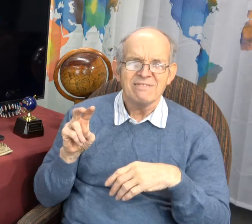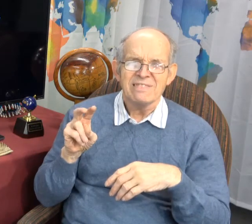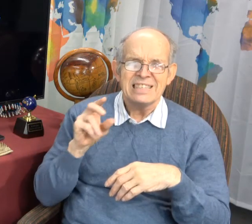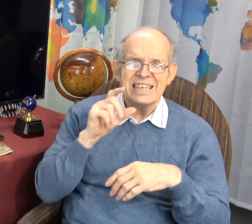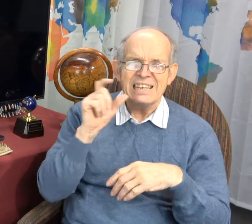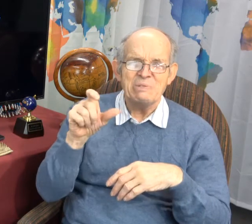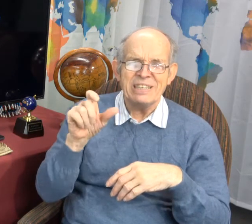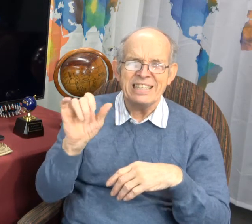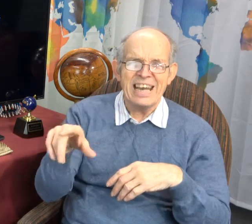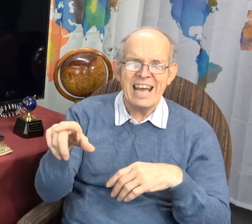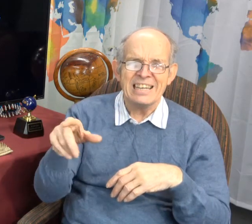I read that.